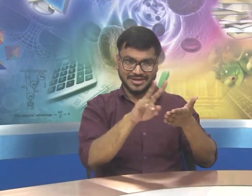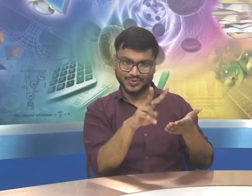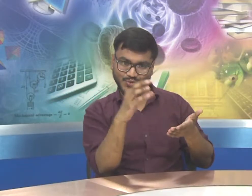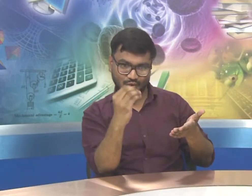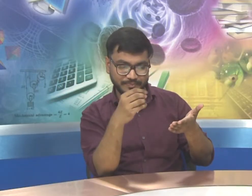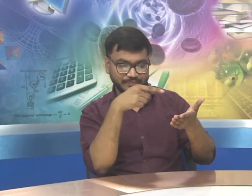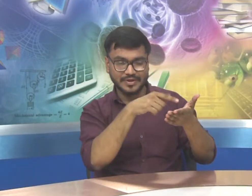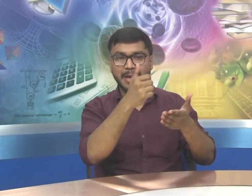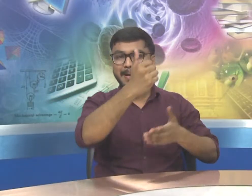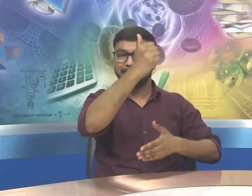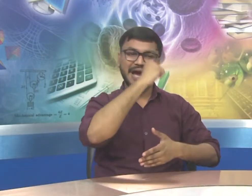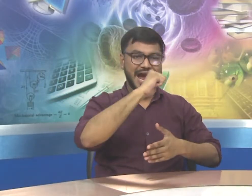such as H2O,